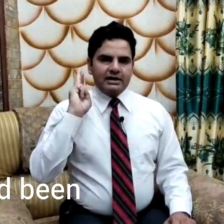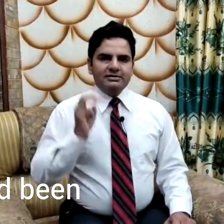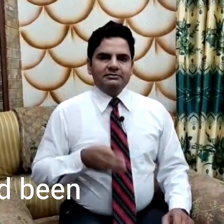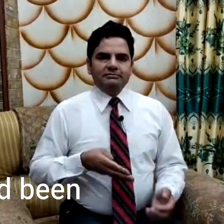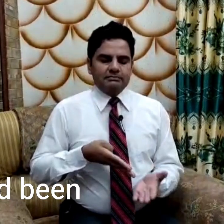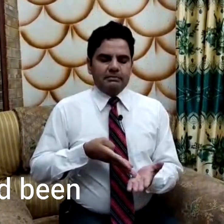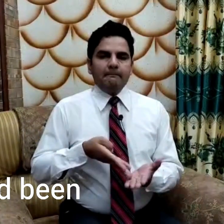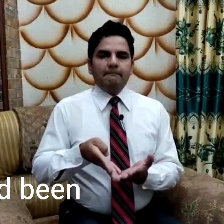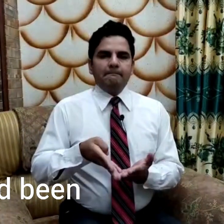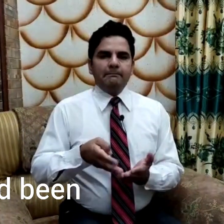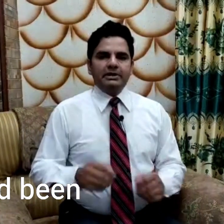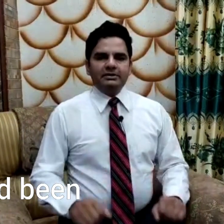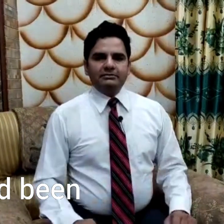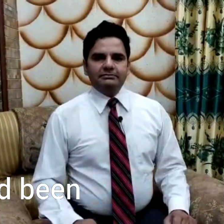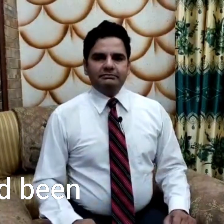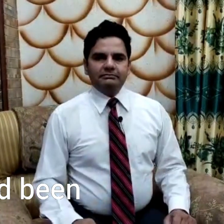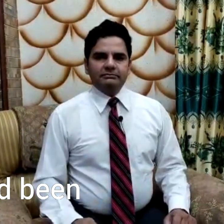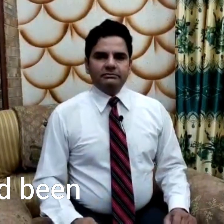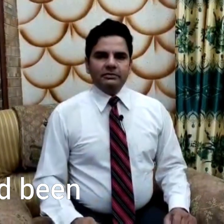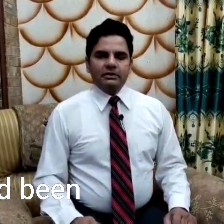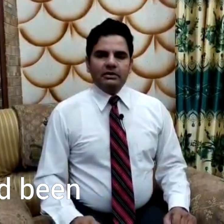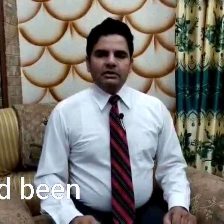had been,